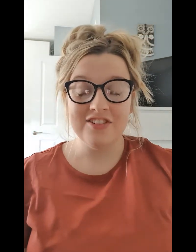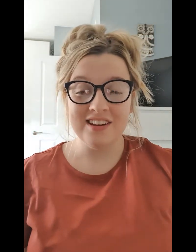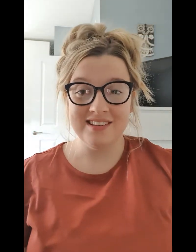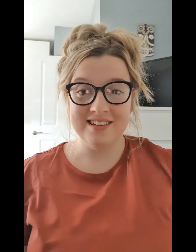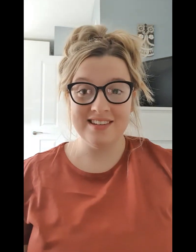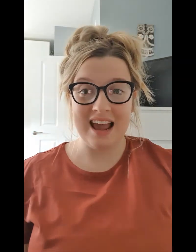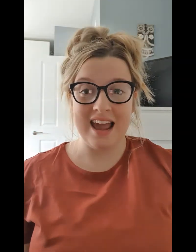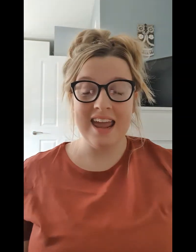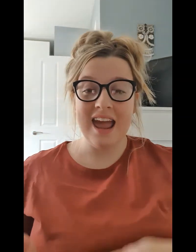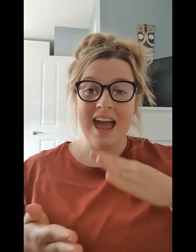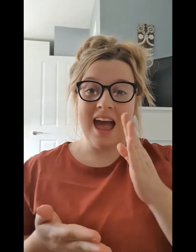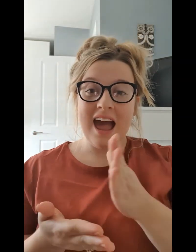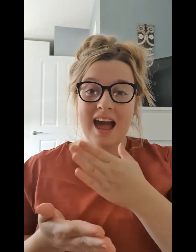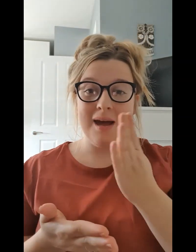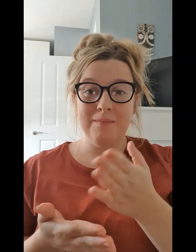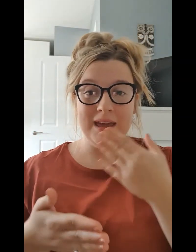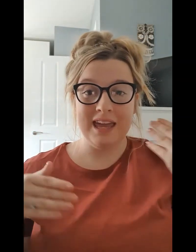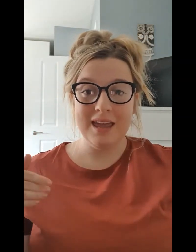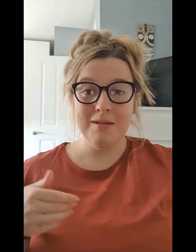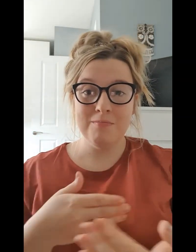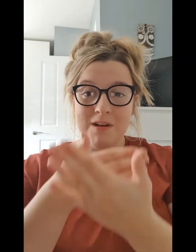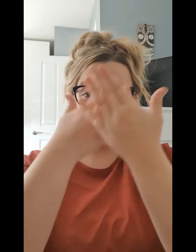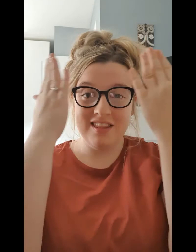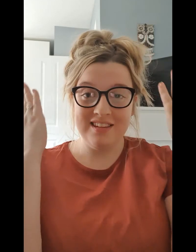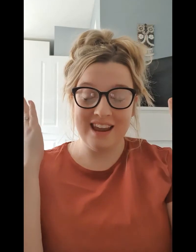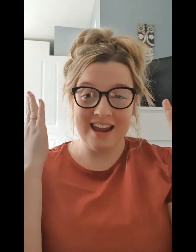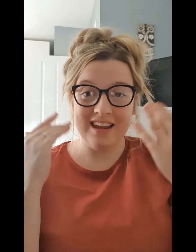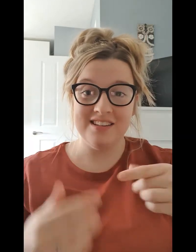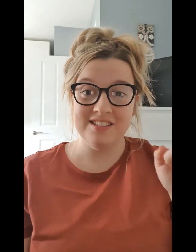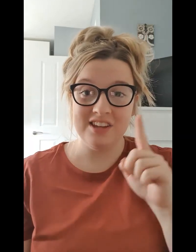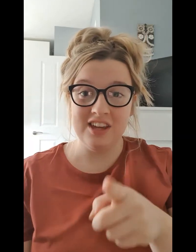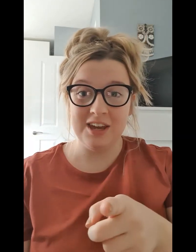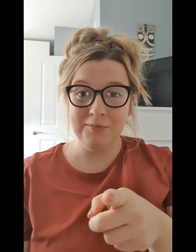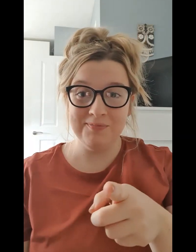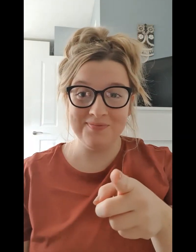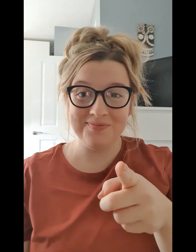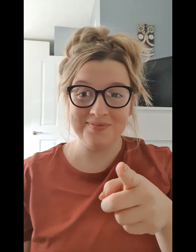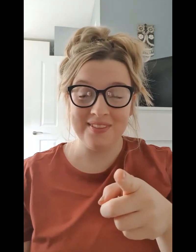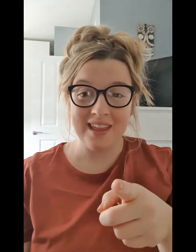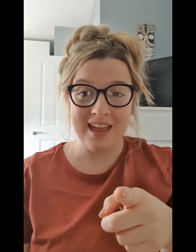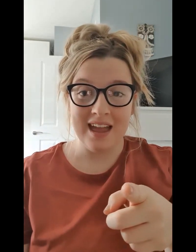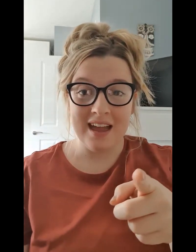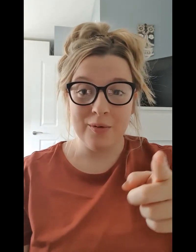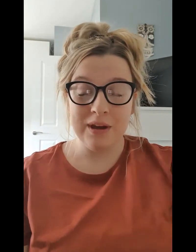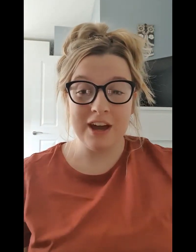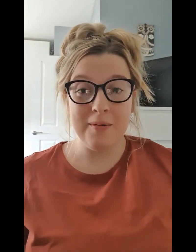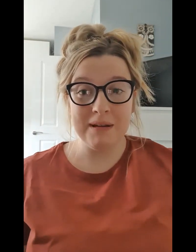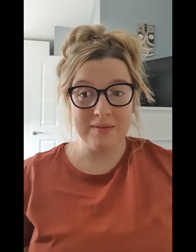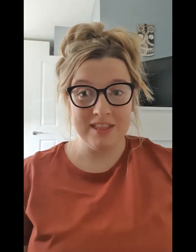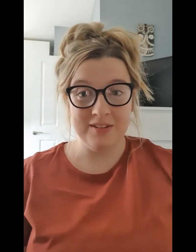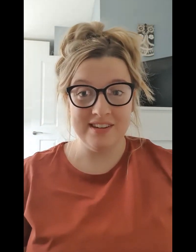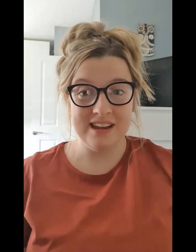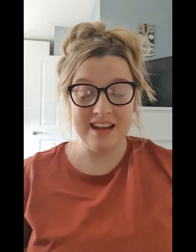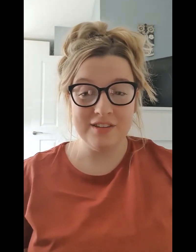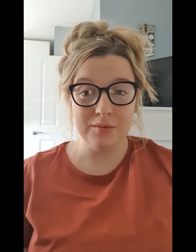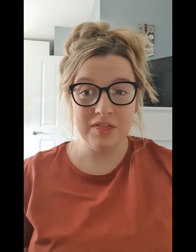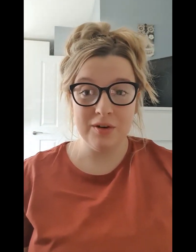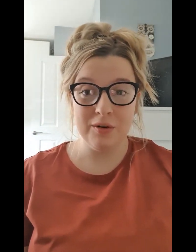Just to say happy birthday to you. We can't be with you today, so we thought we'd